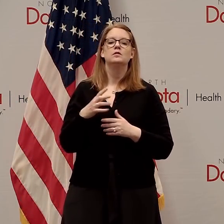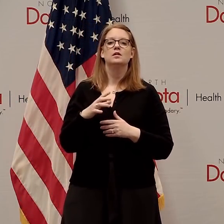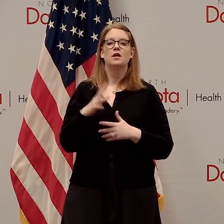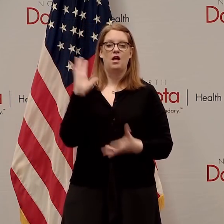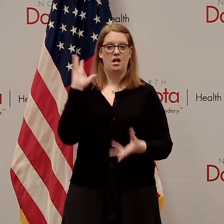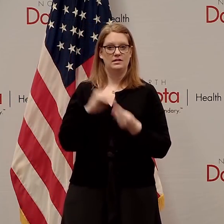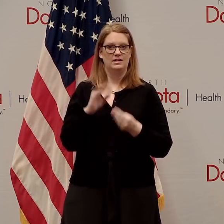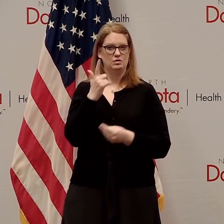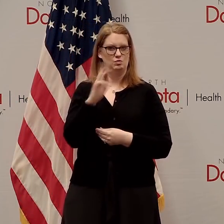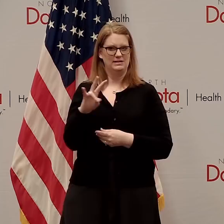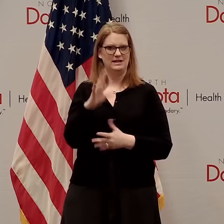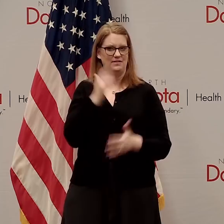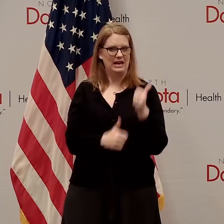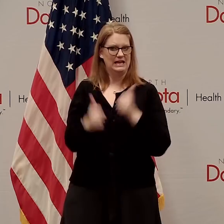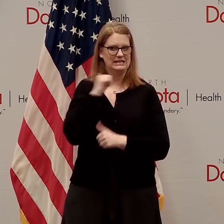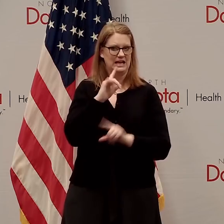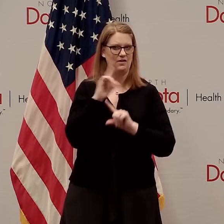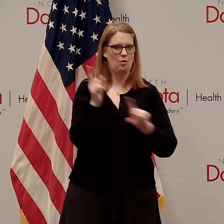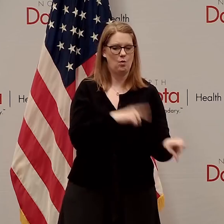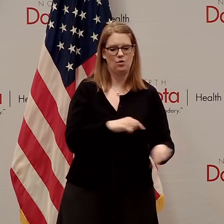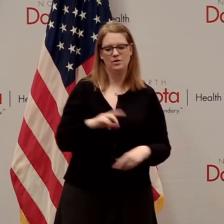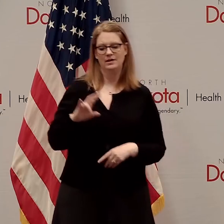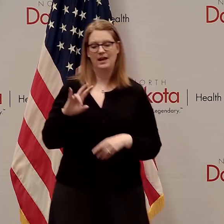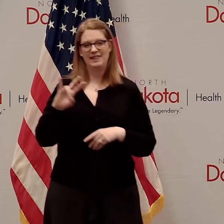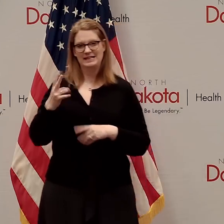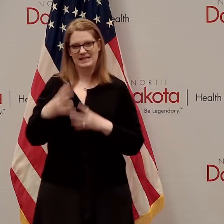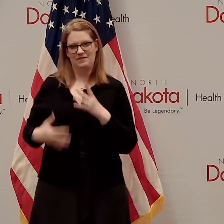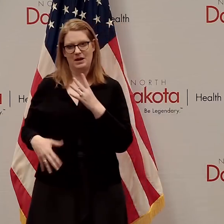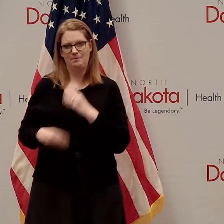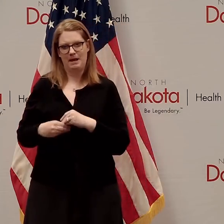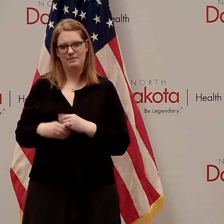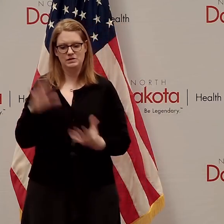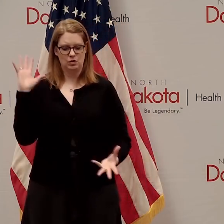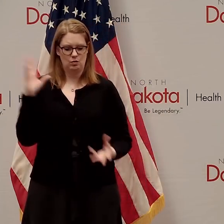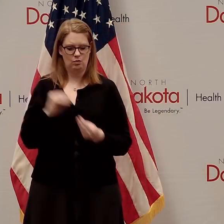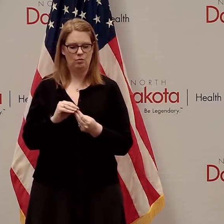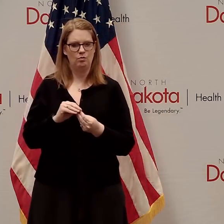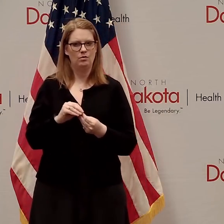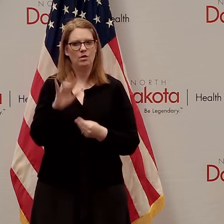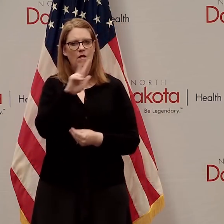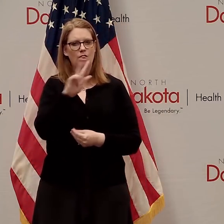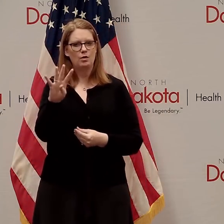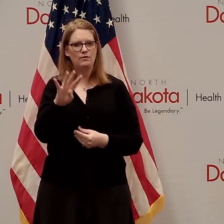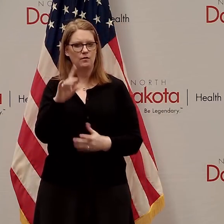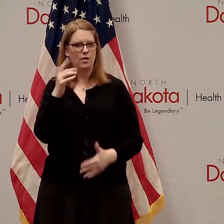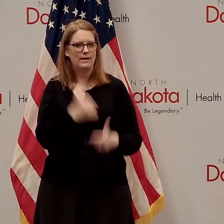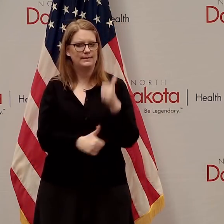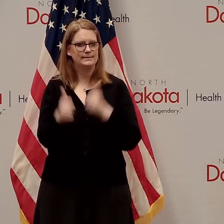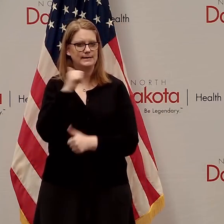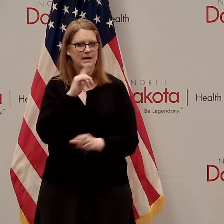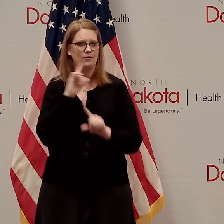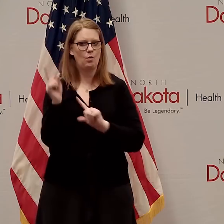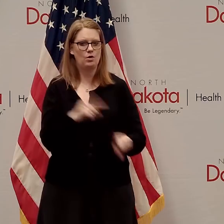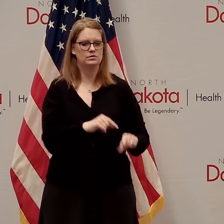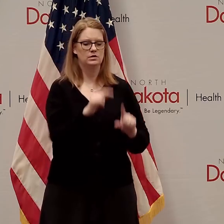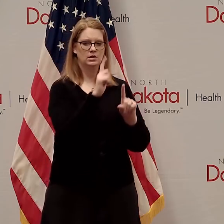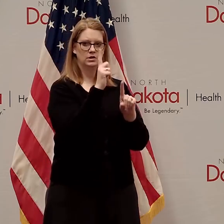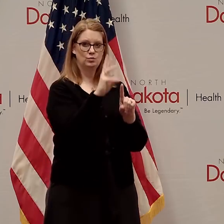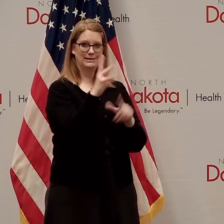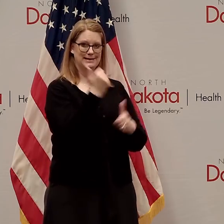27 executive orders and 7 amendments to those, so 34 in total. 26 of